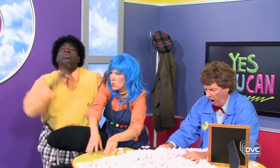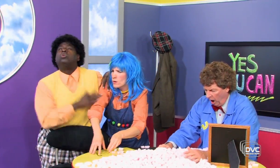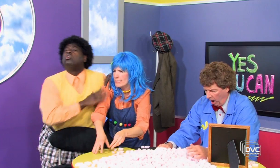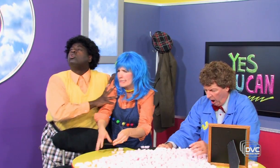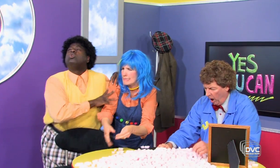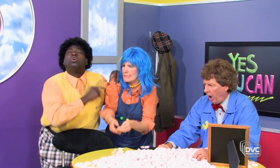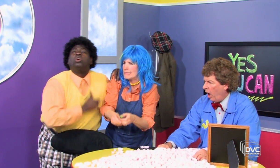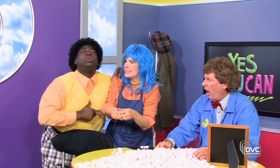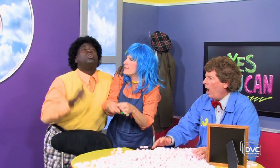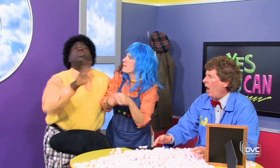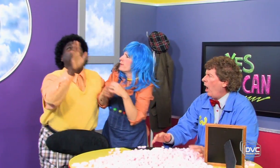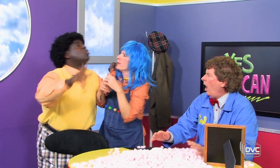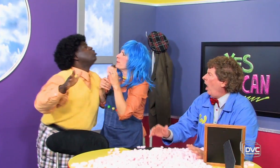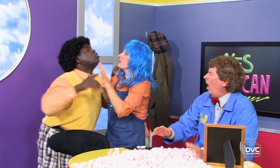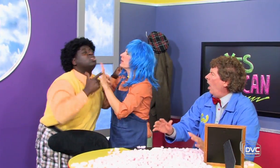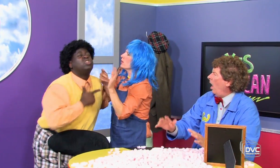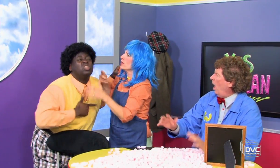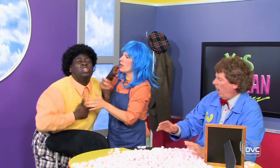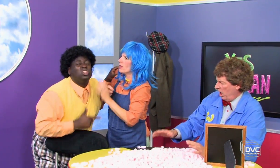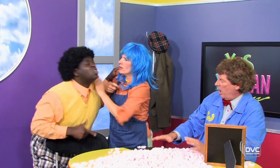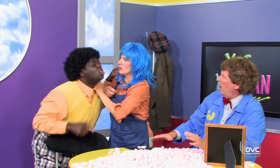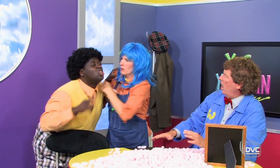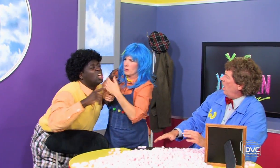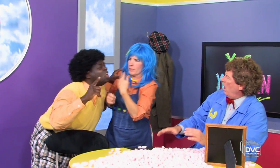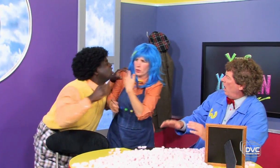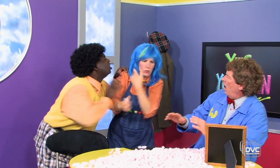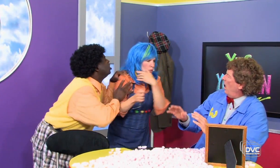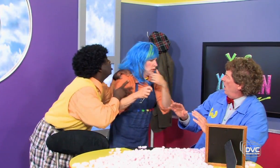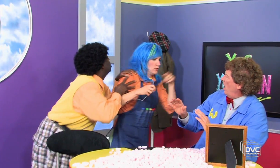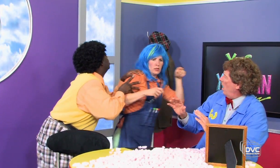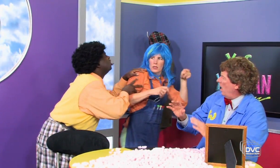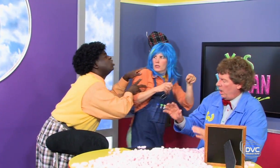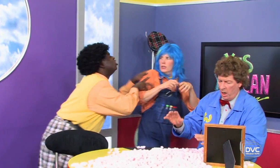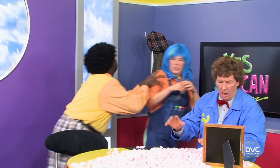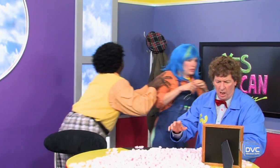Oh, that wasn't good. Dr. Wonder! Dr. Wonder! Okay, come on. Over here.